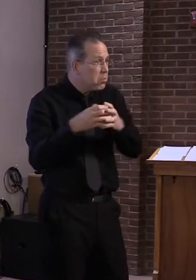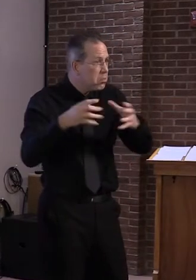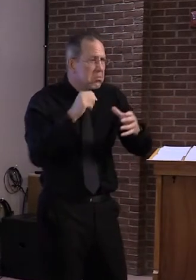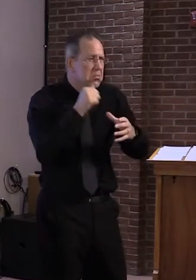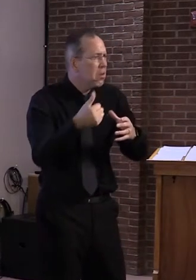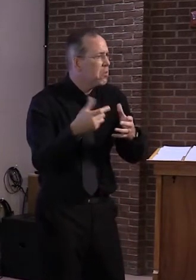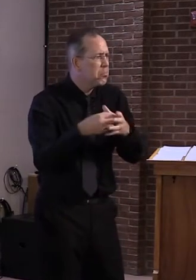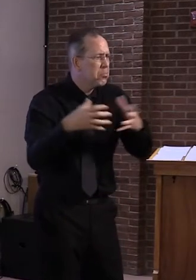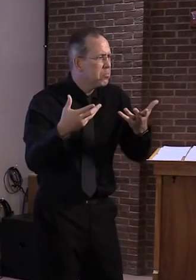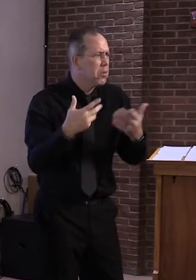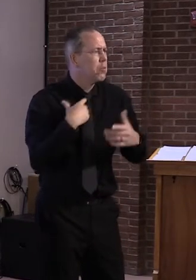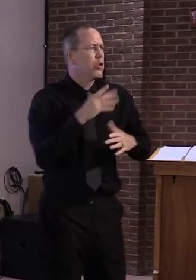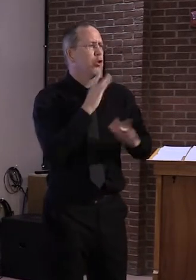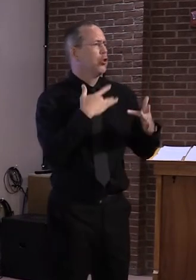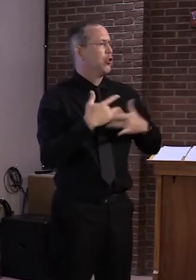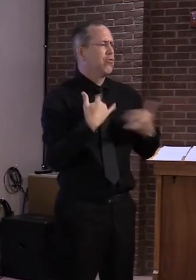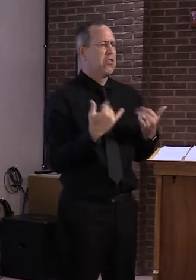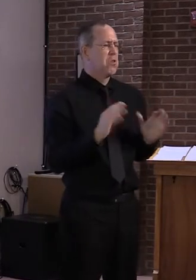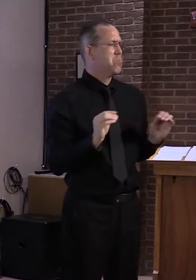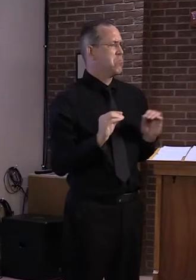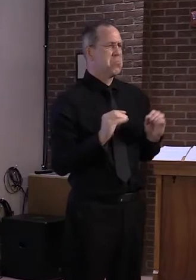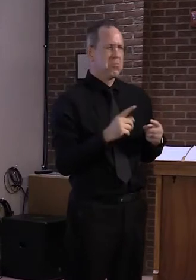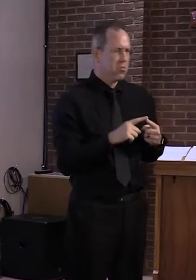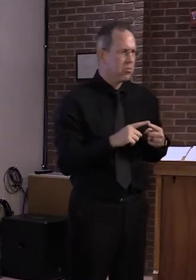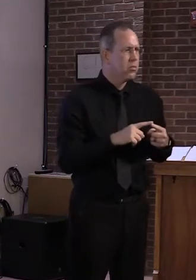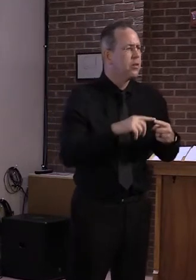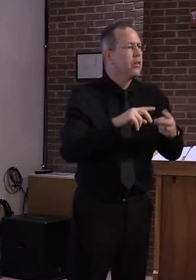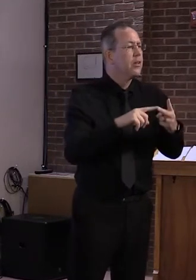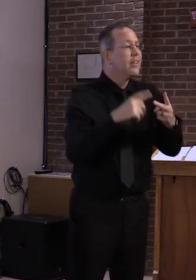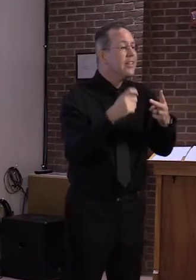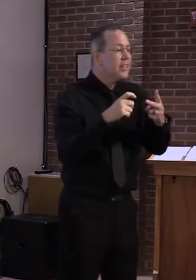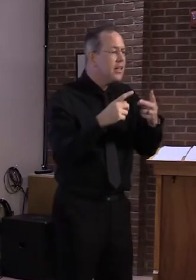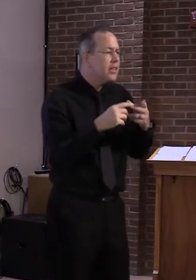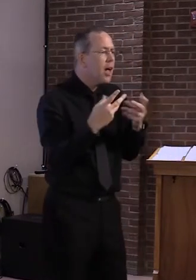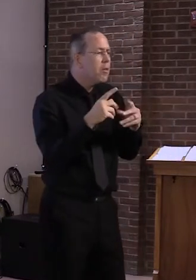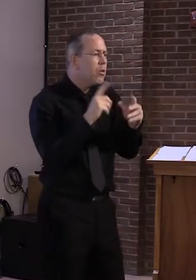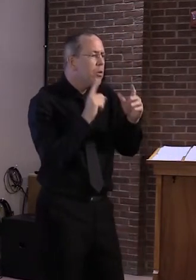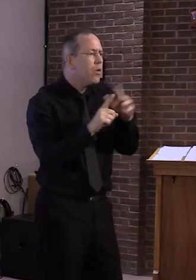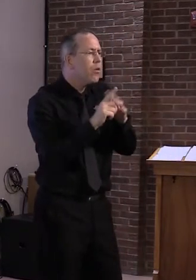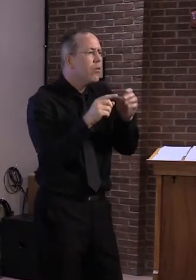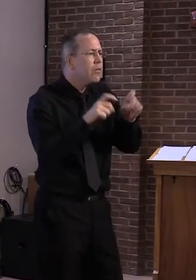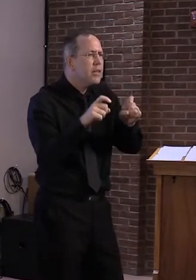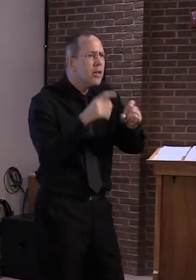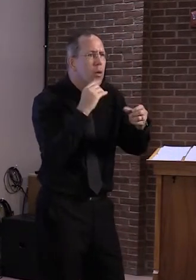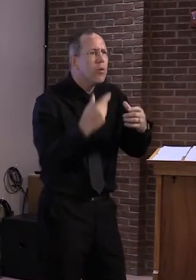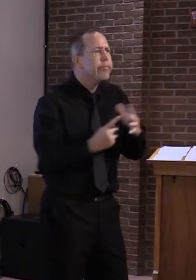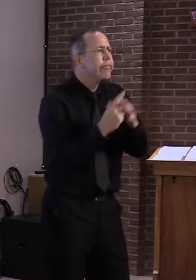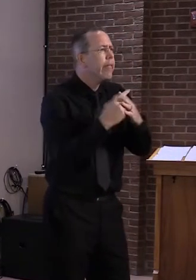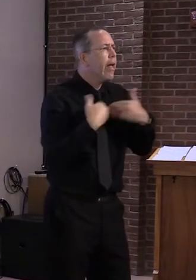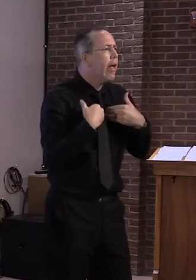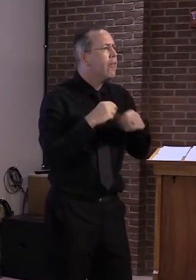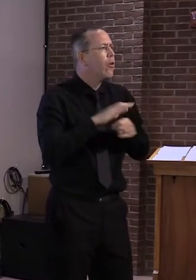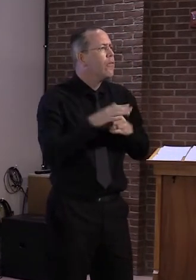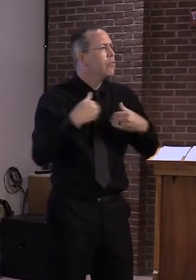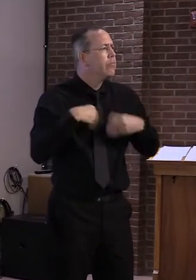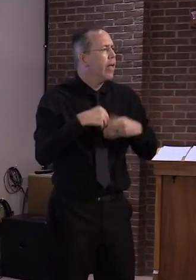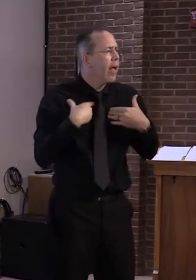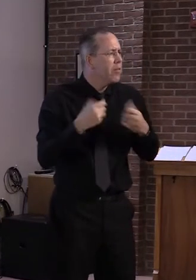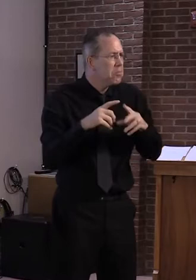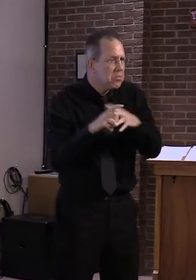concern. Regarding test positivity, we saw some volatility this week associated with the recent